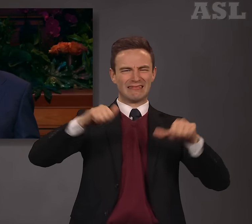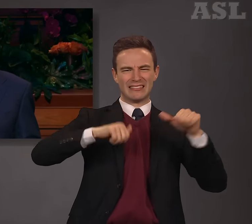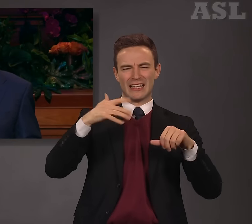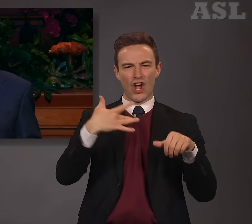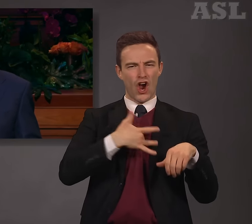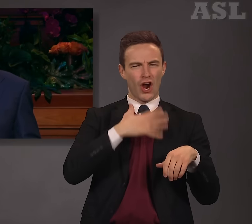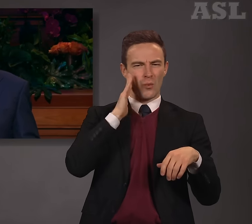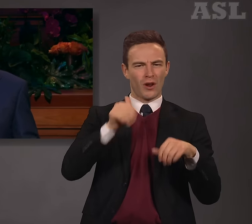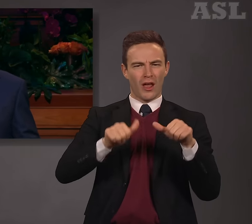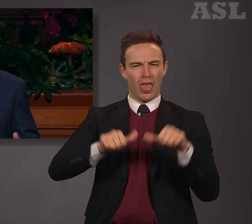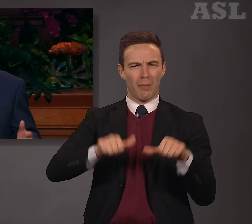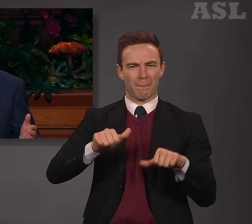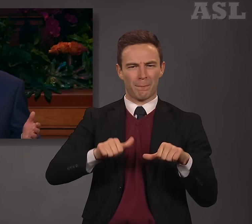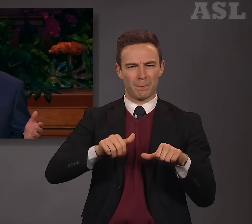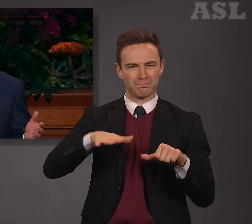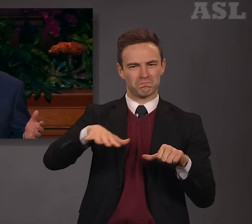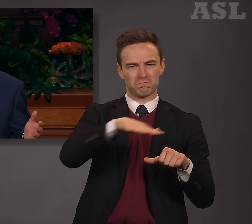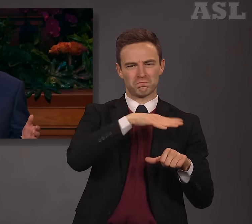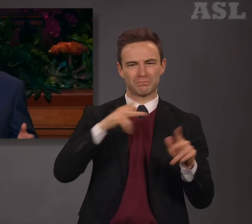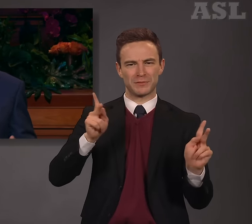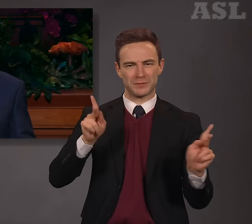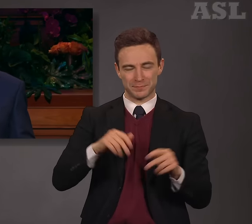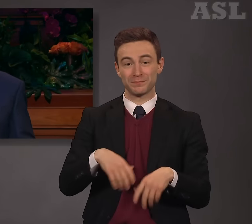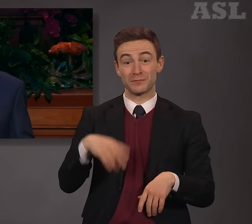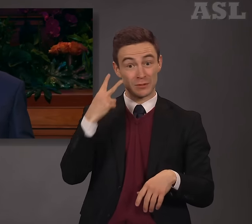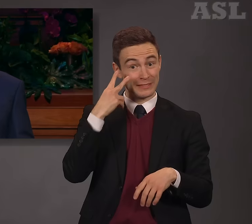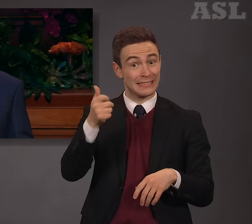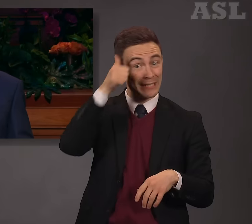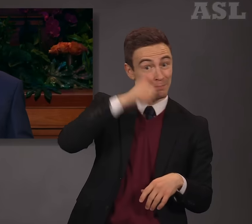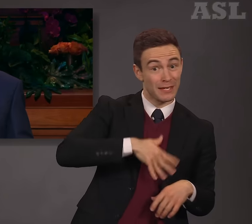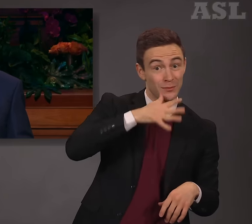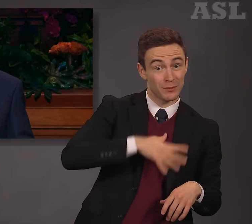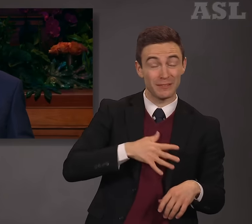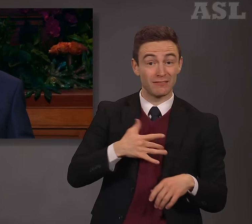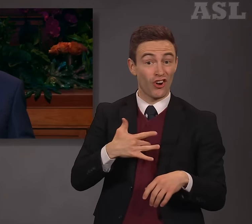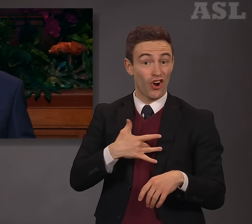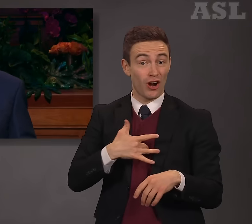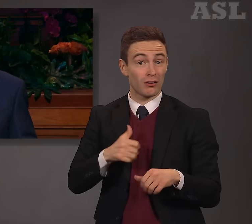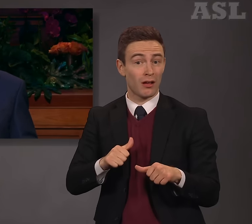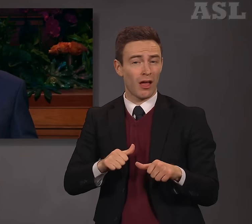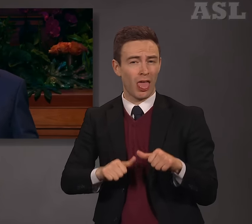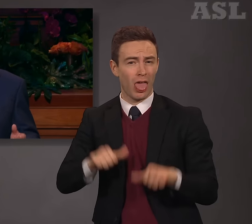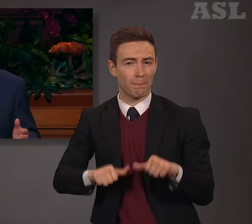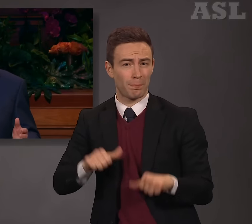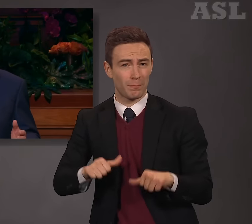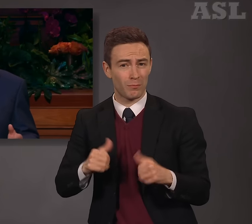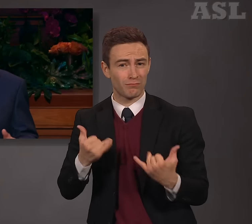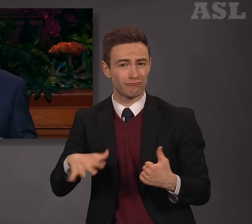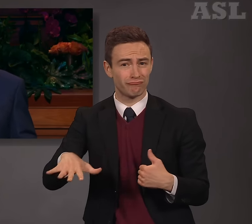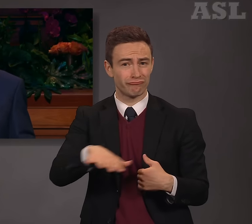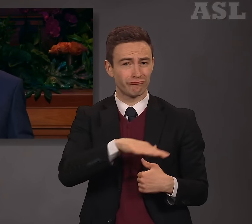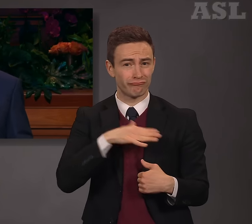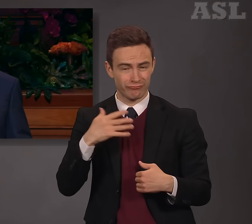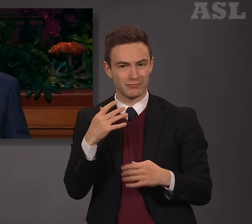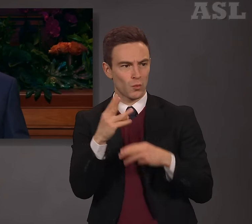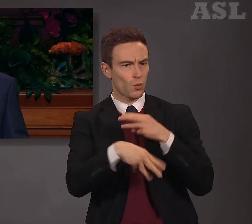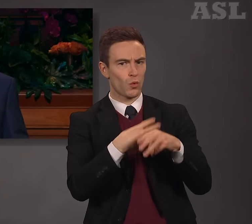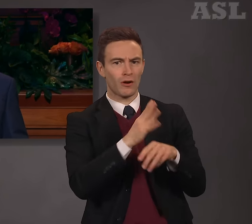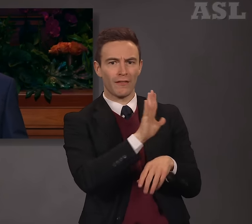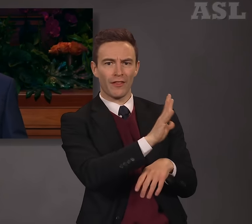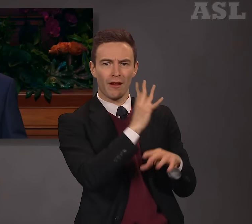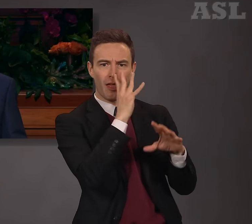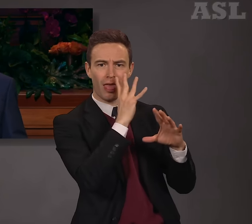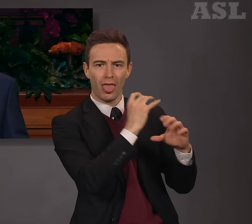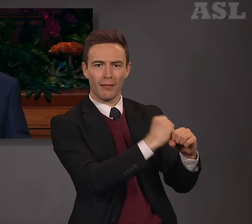them. We have certainly seen men's and women's hearts fail them. The enticements of the world,